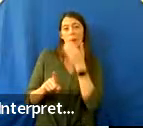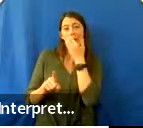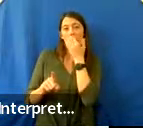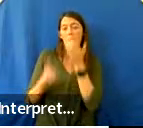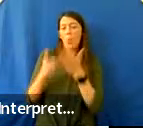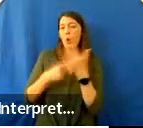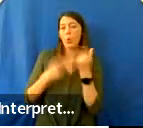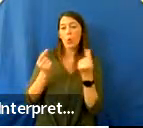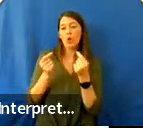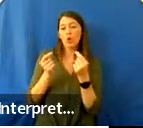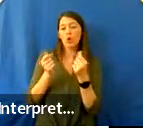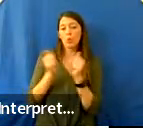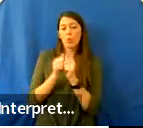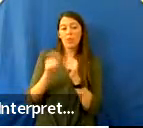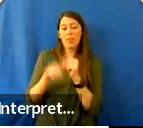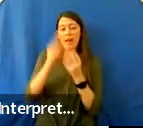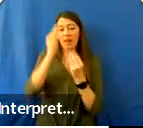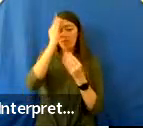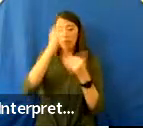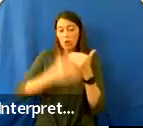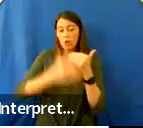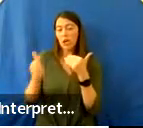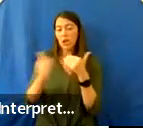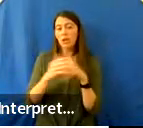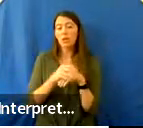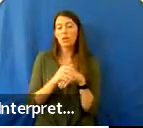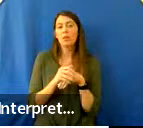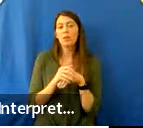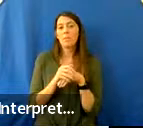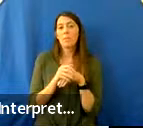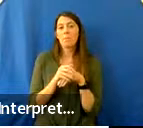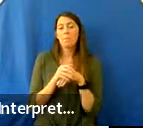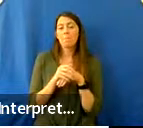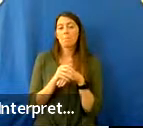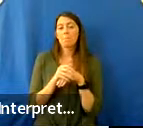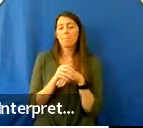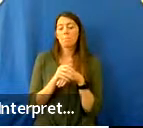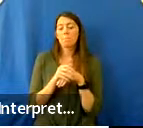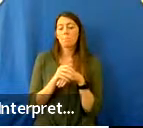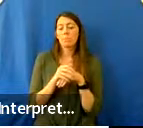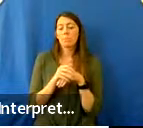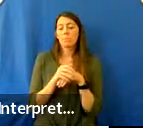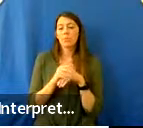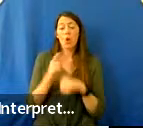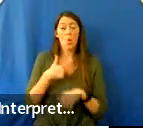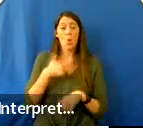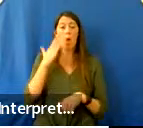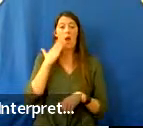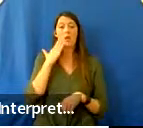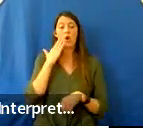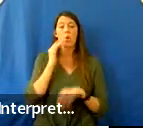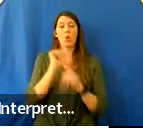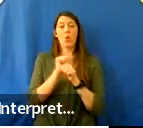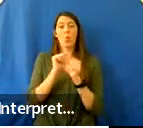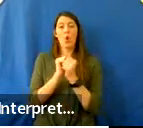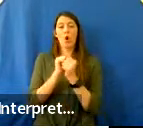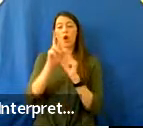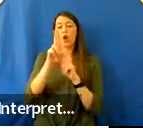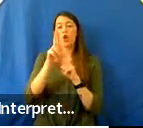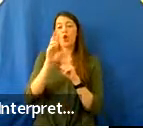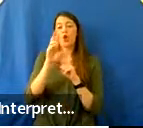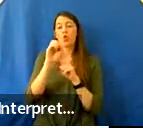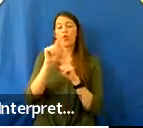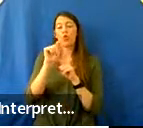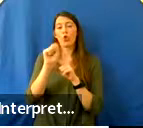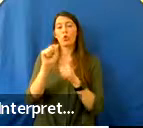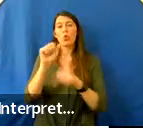having as far as prioritization? I know from the work that Roots is doing with the contact tracing team, there's certainly a